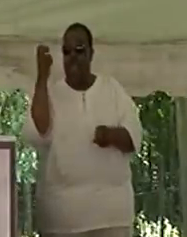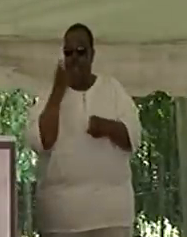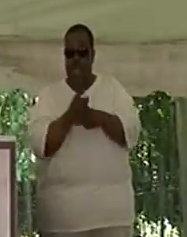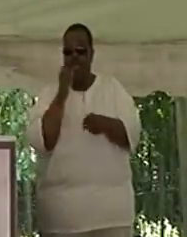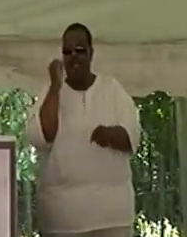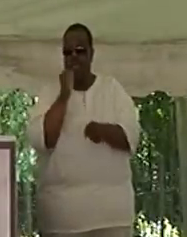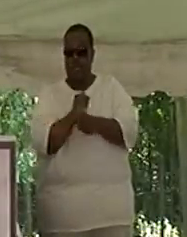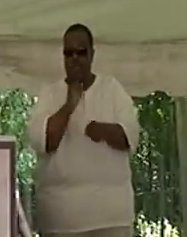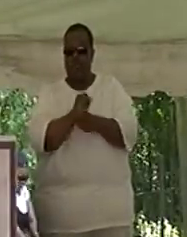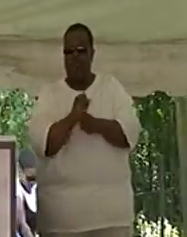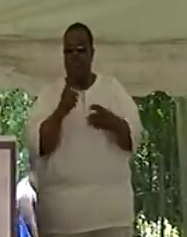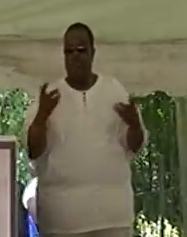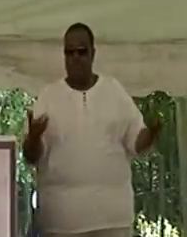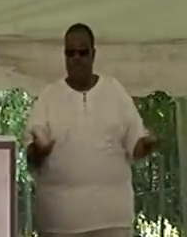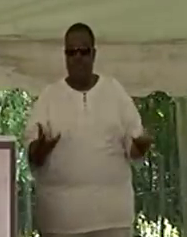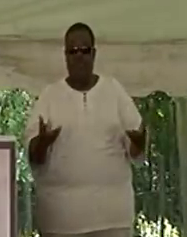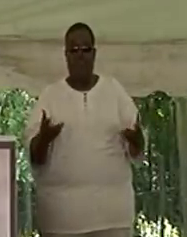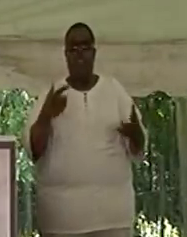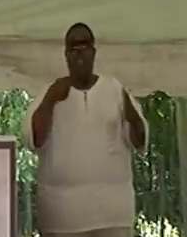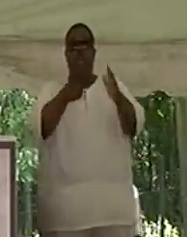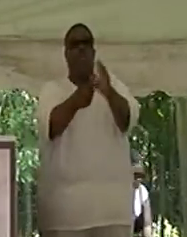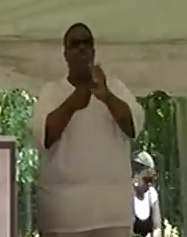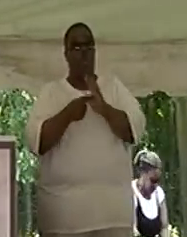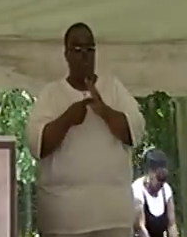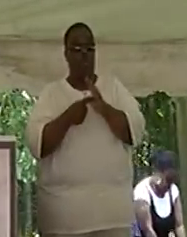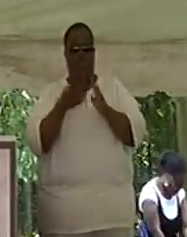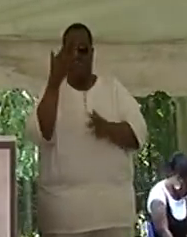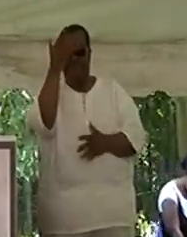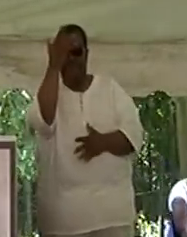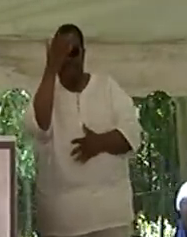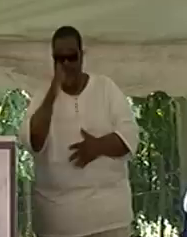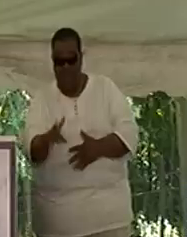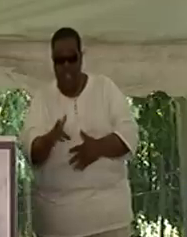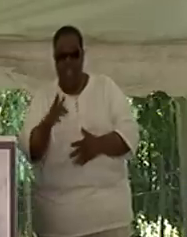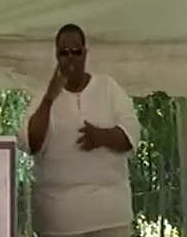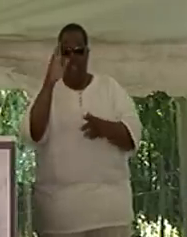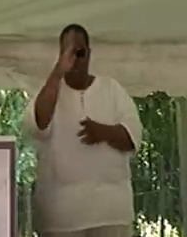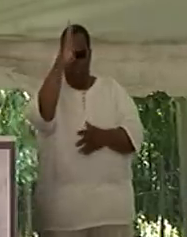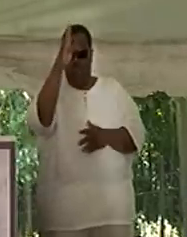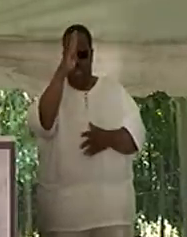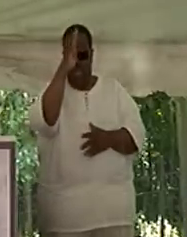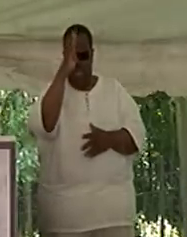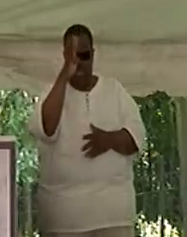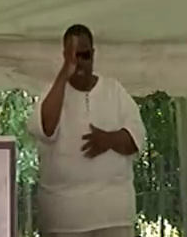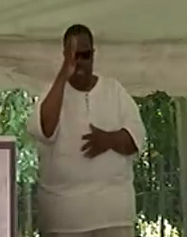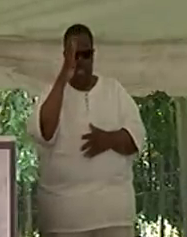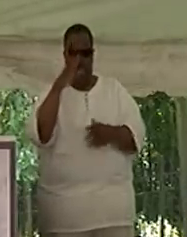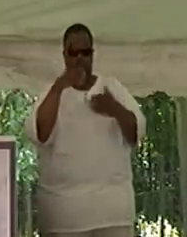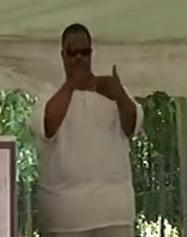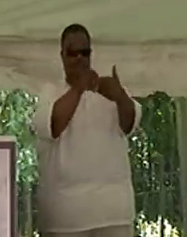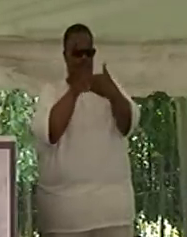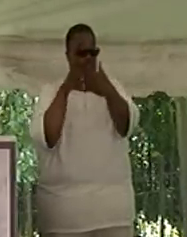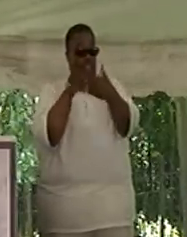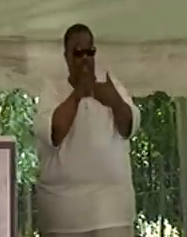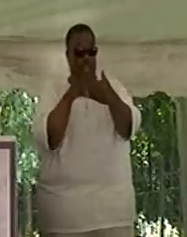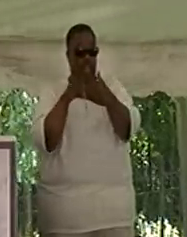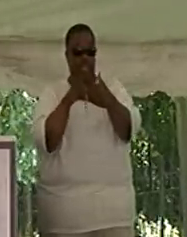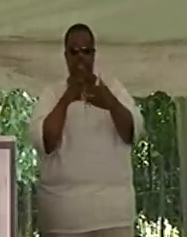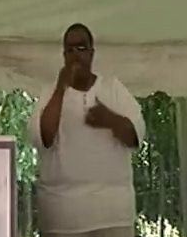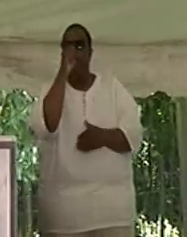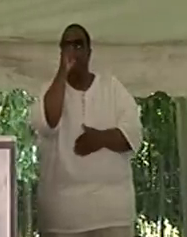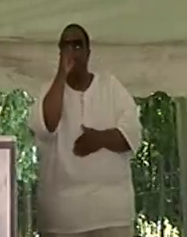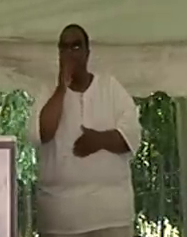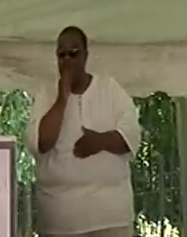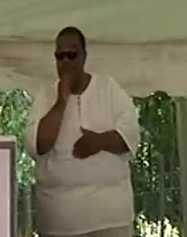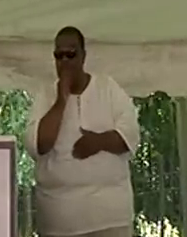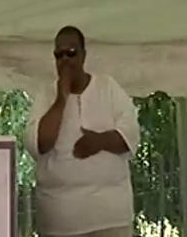Hardest job there is. It requires intelligence and creativity and flexibility and